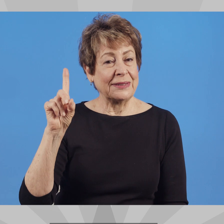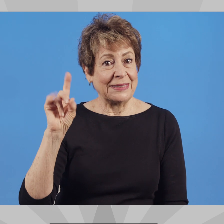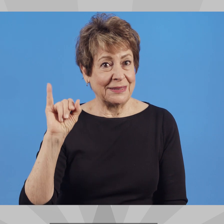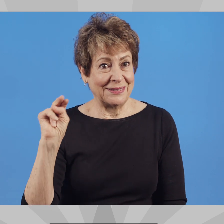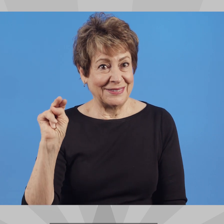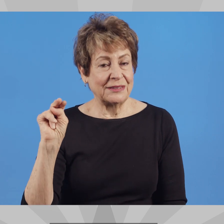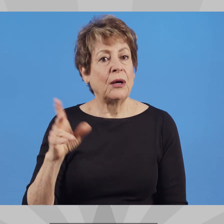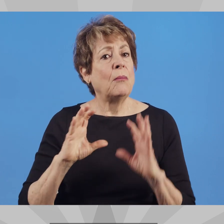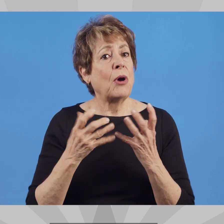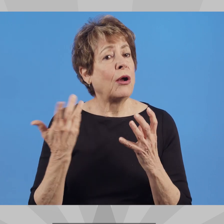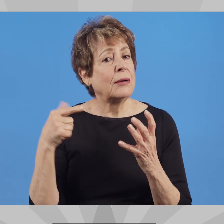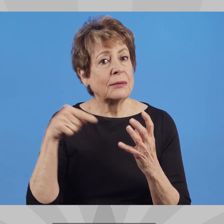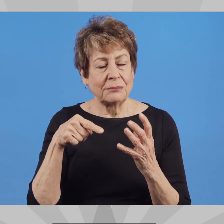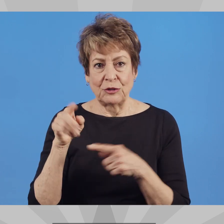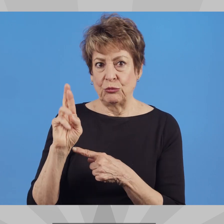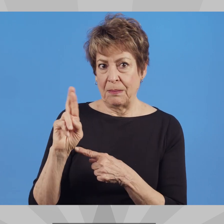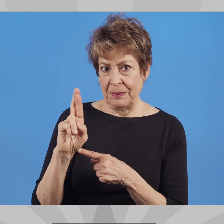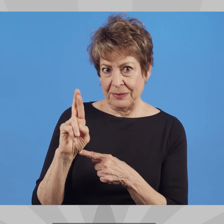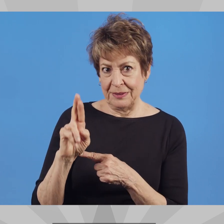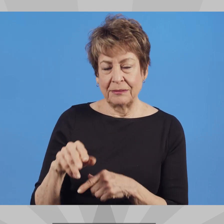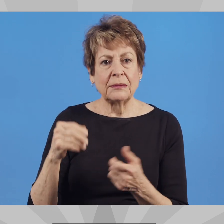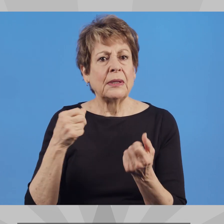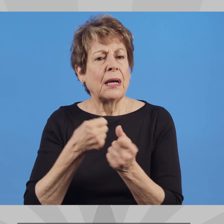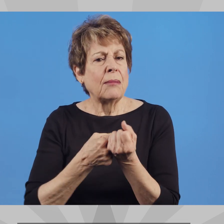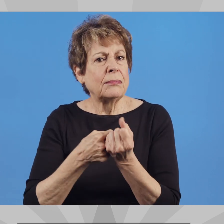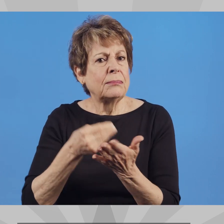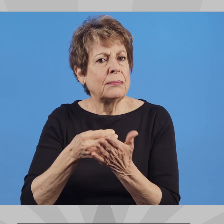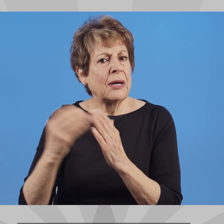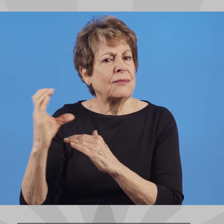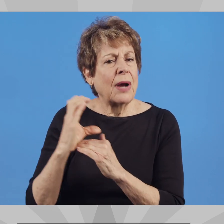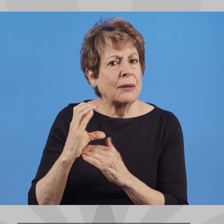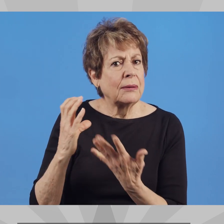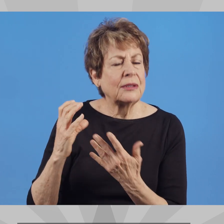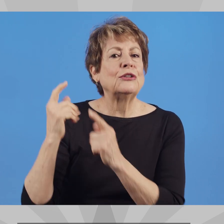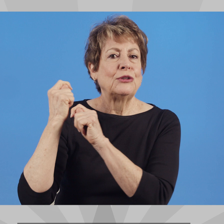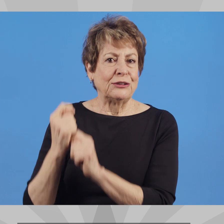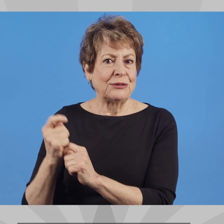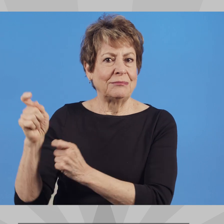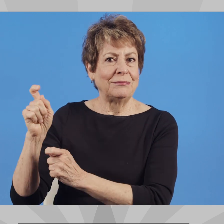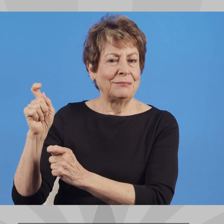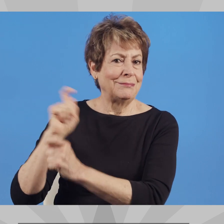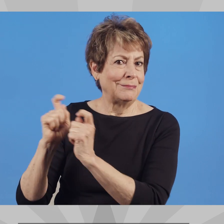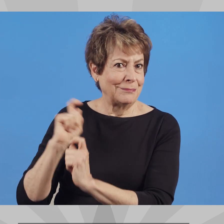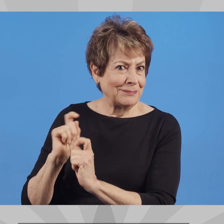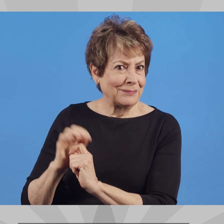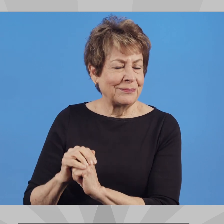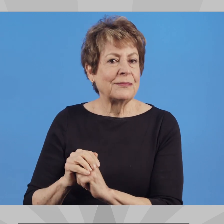Alexander Kolodin, Party Republican. Campaign funding traditional.